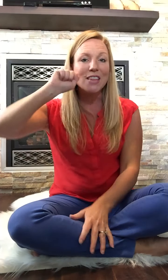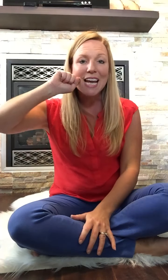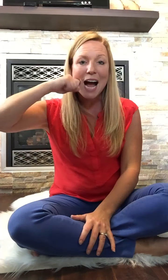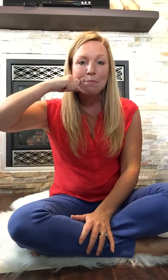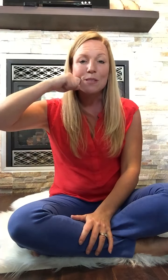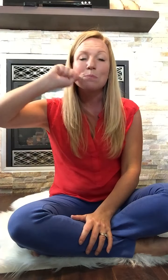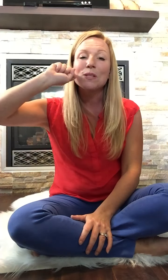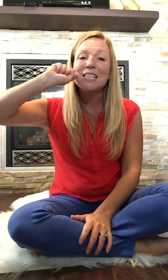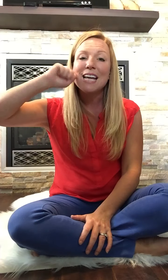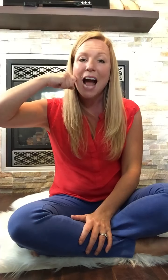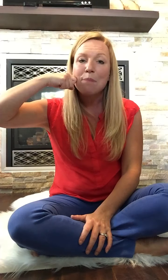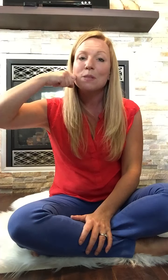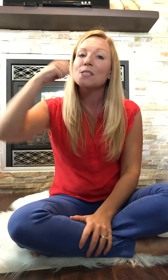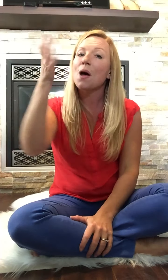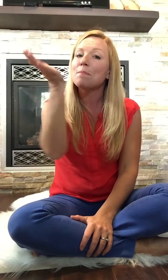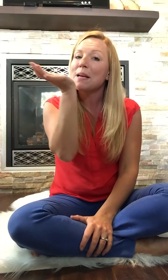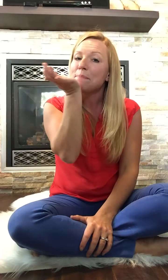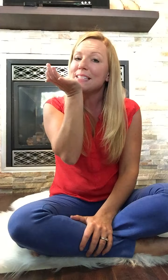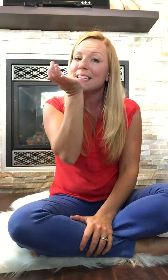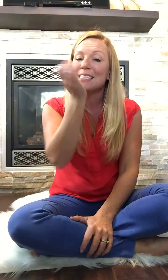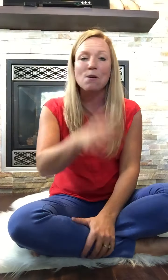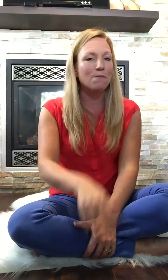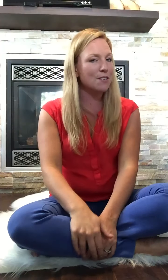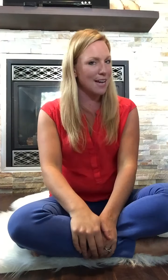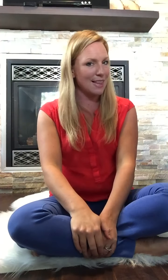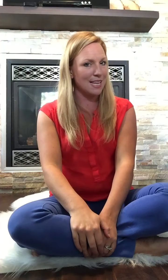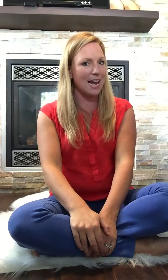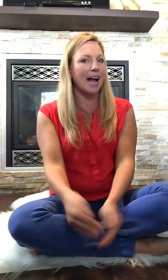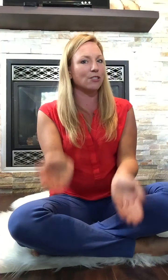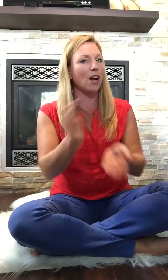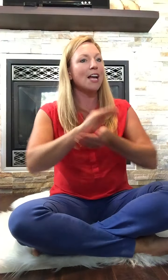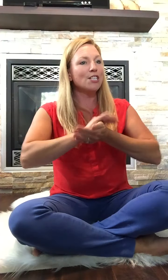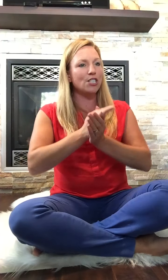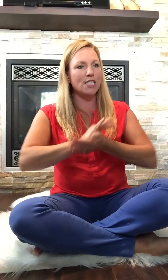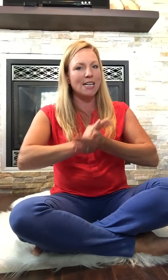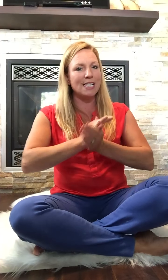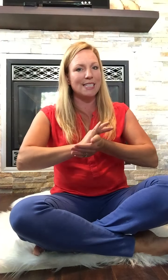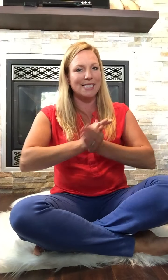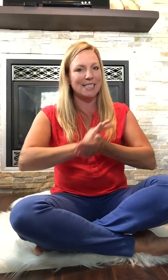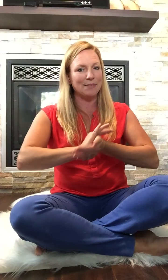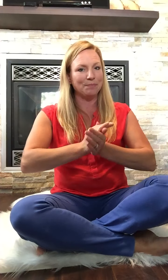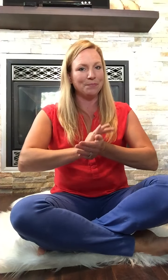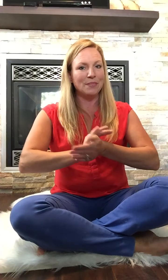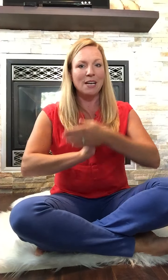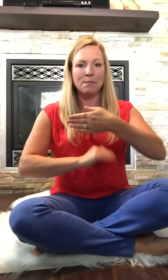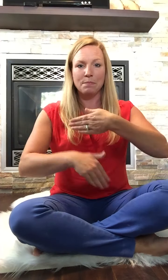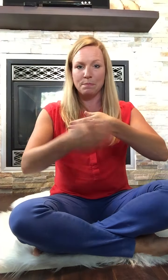the apples. Put the apples on my pizza. Don't forget the extra cheese.